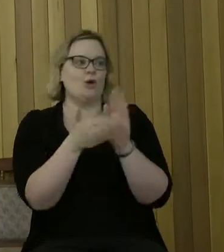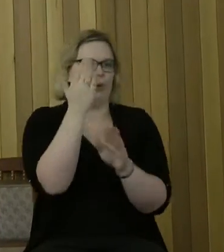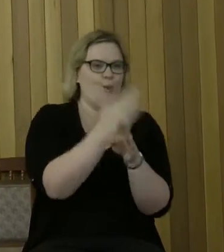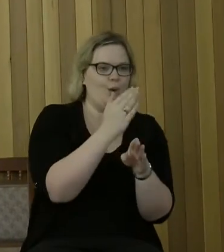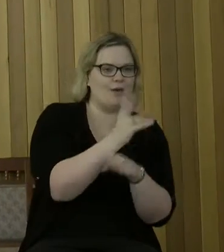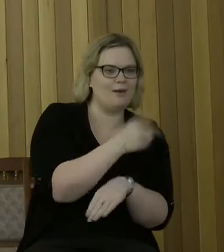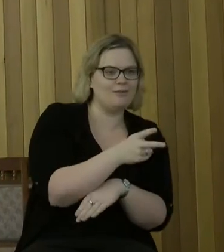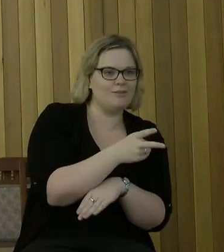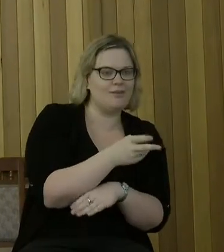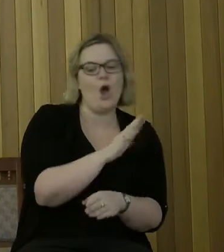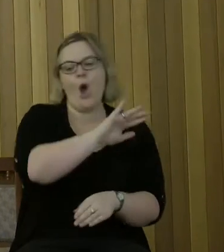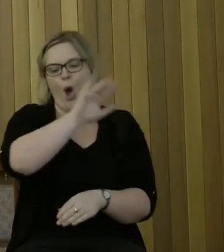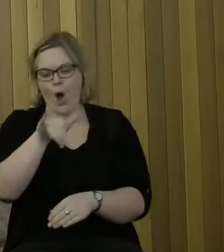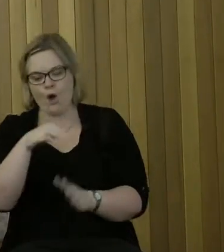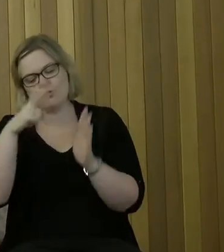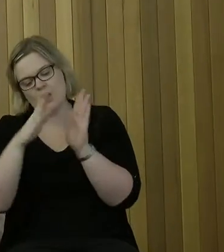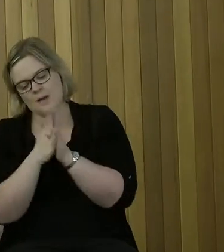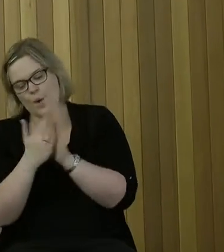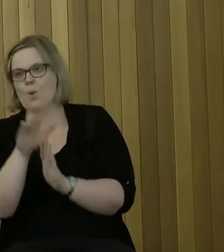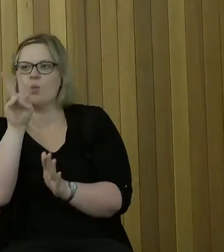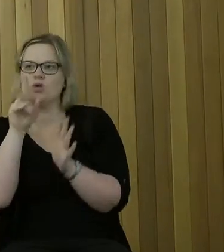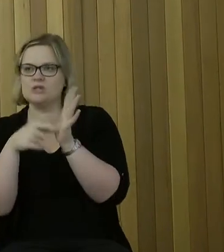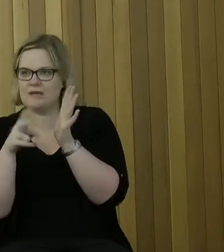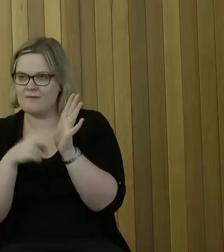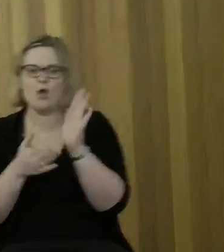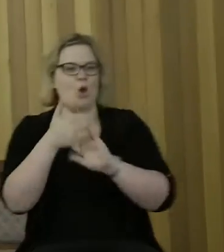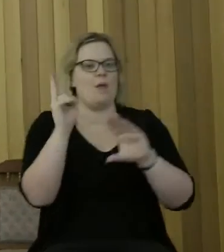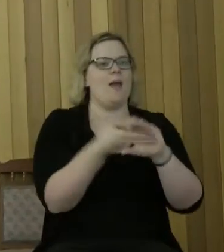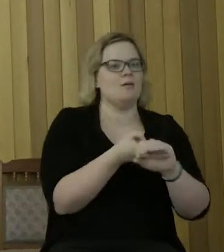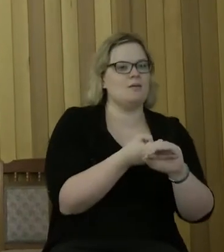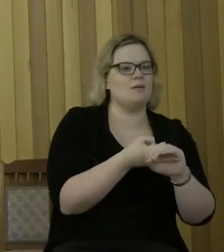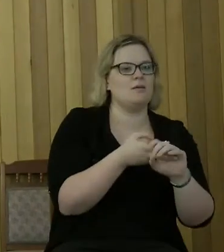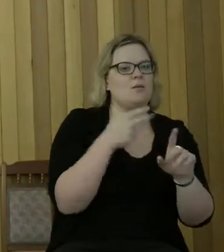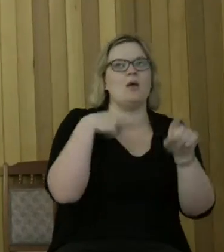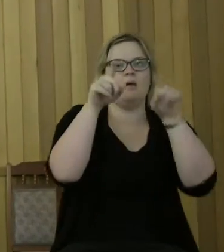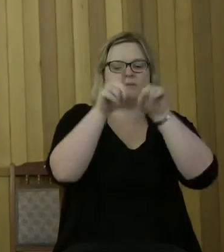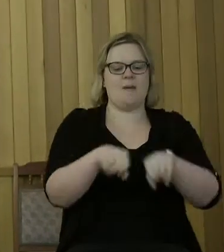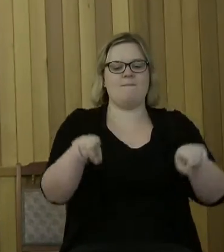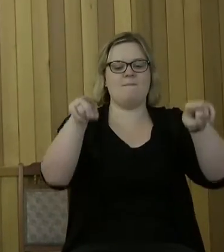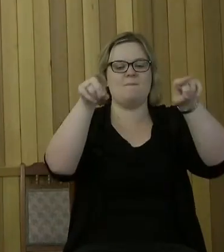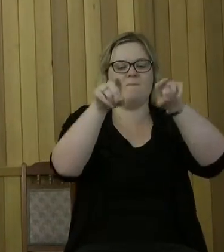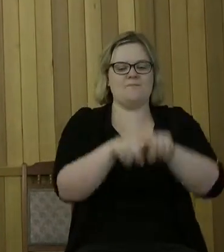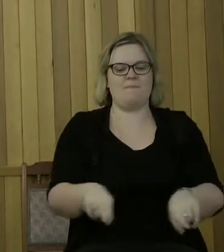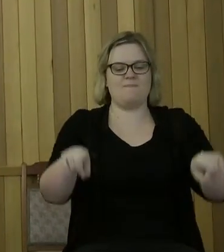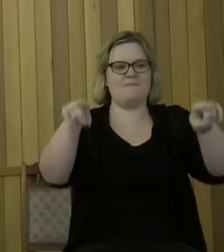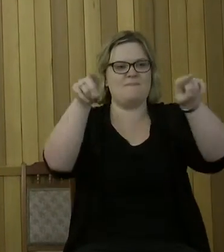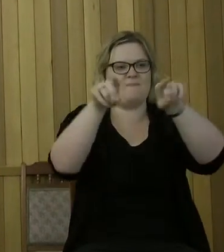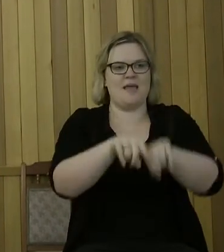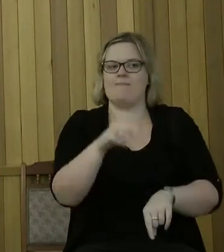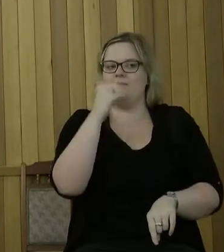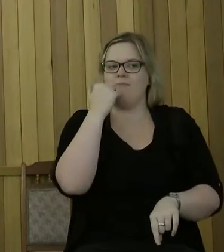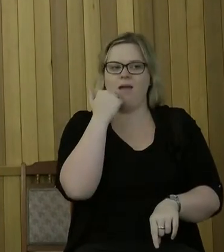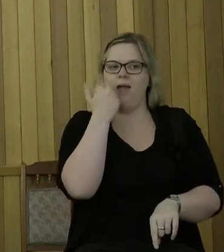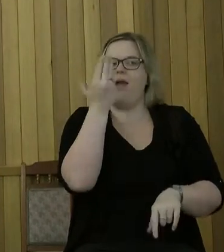work, come home, read a book, watch TV, go to bed. And we keep doing the same thing day in,